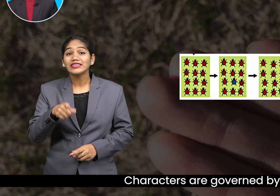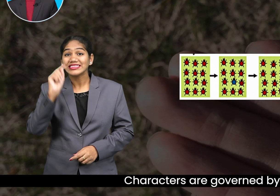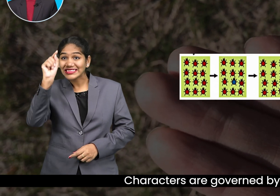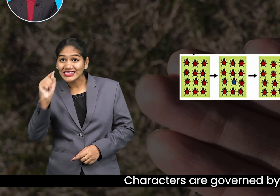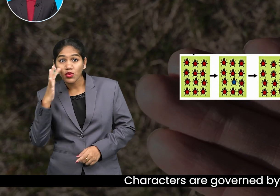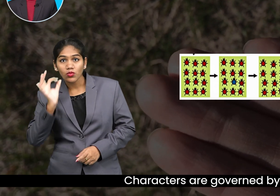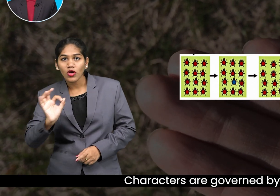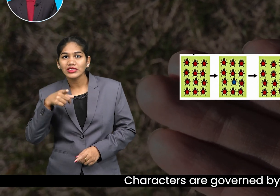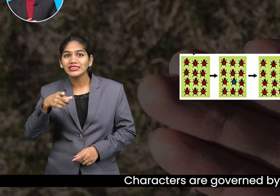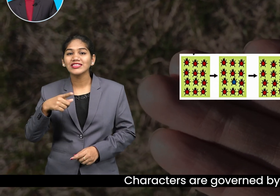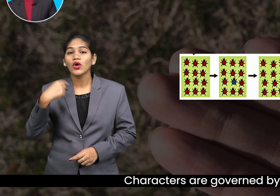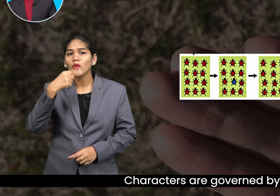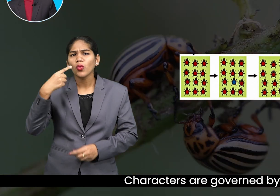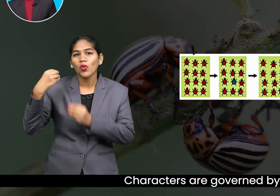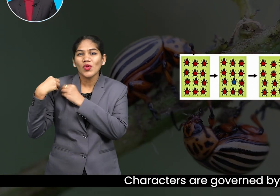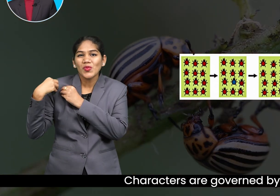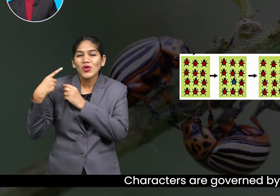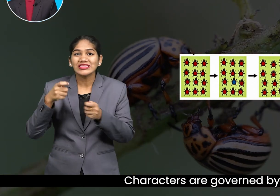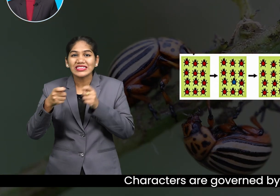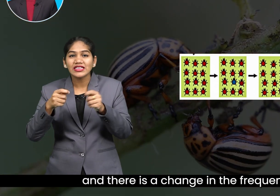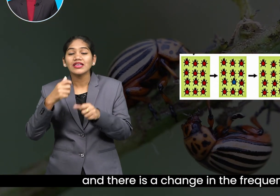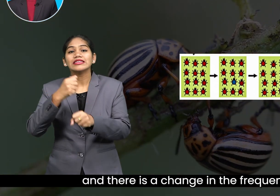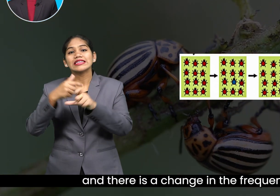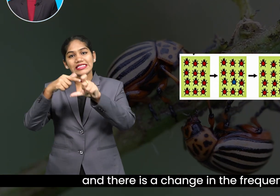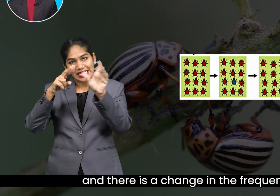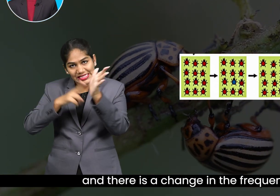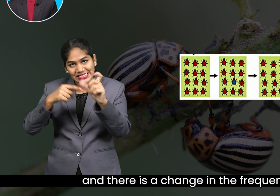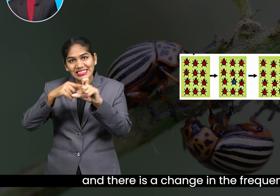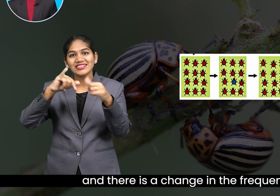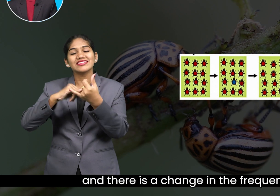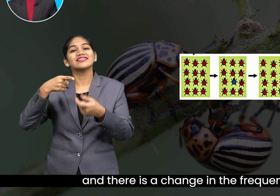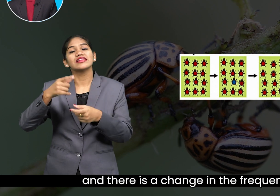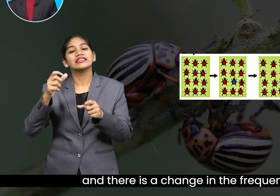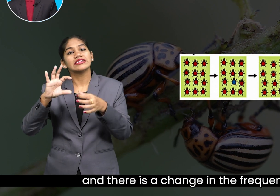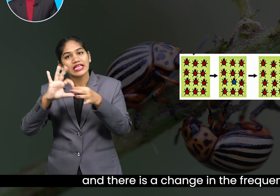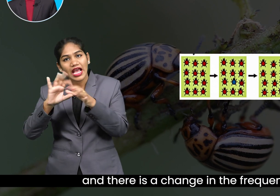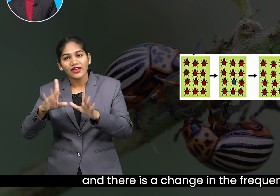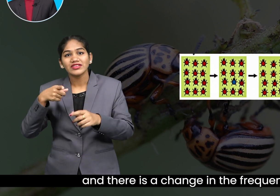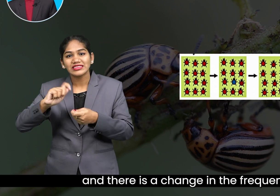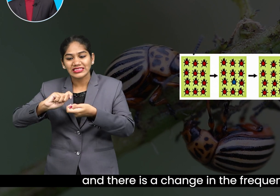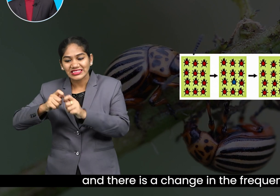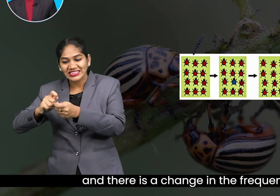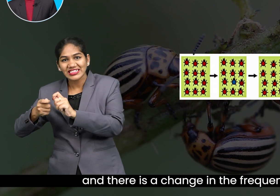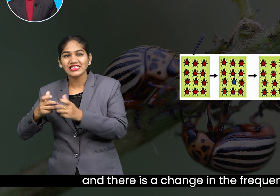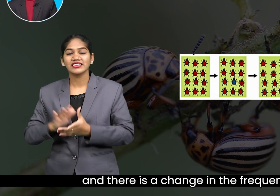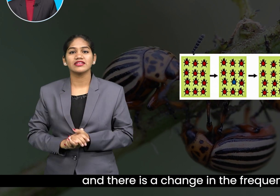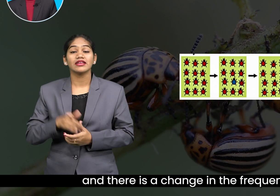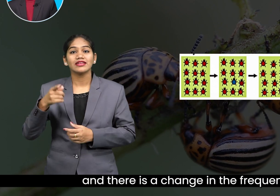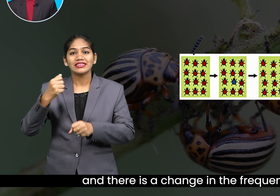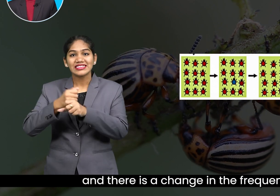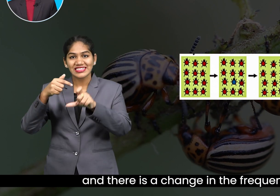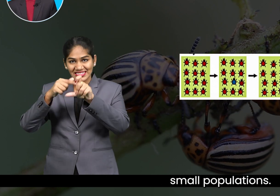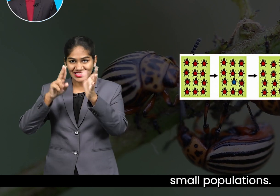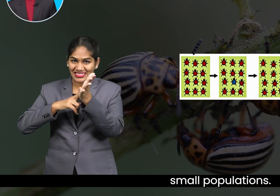Characters are governed by genes, and there is a change in the frequency of genes